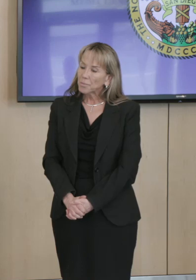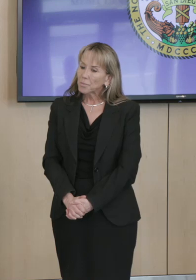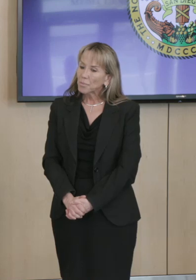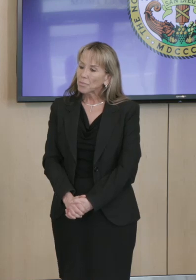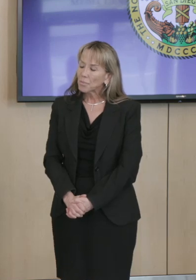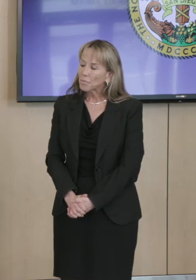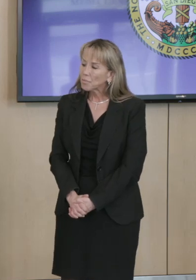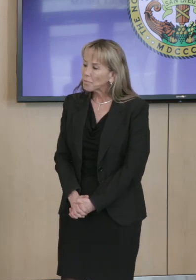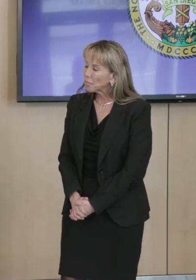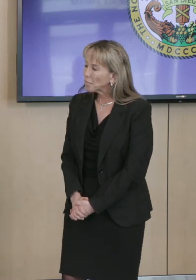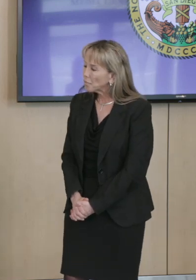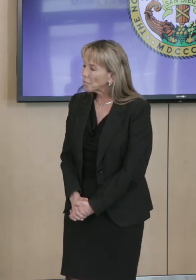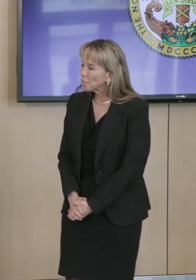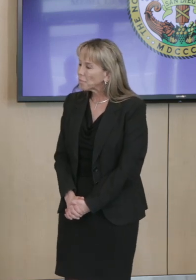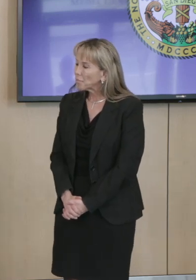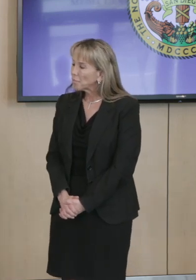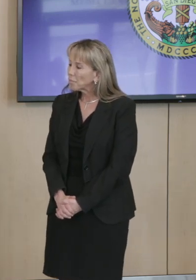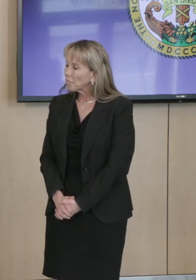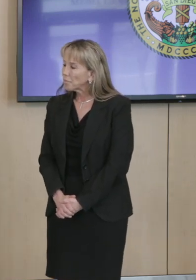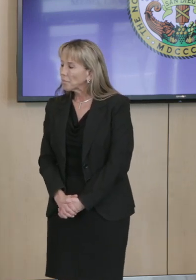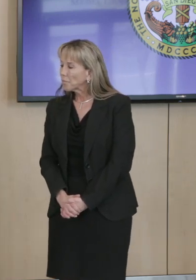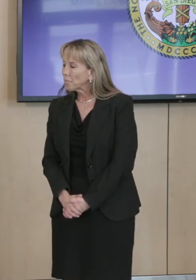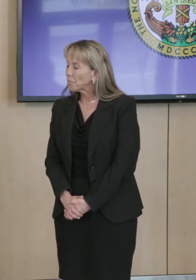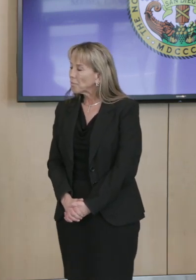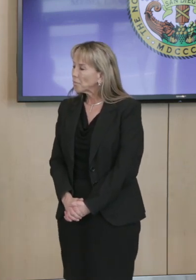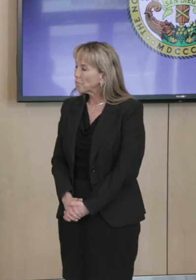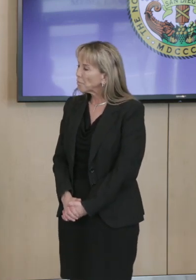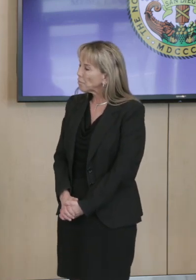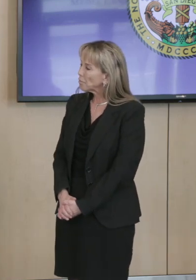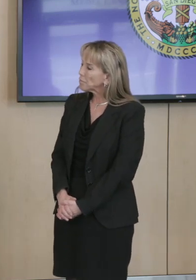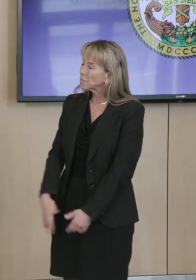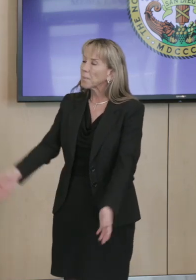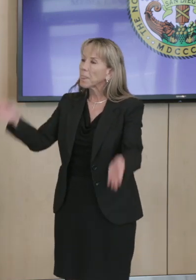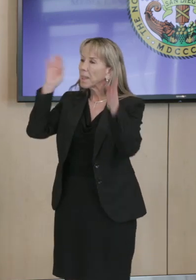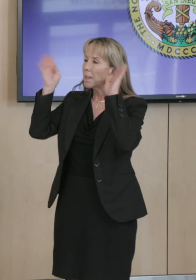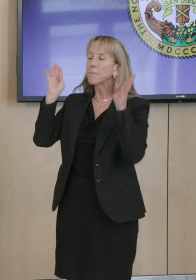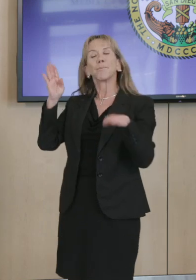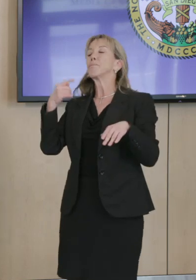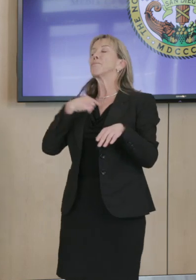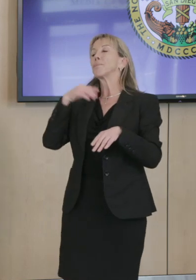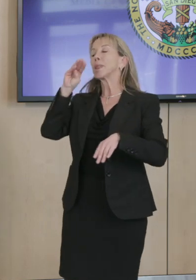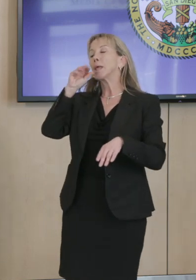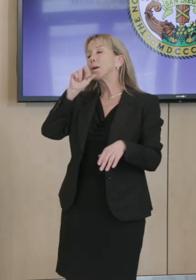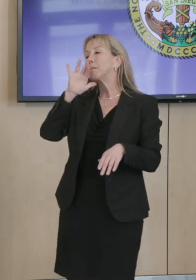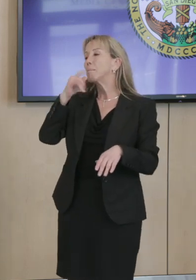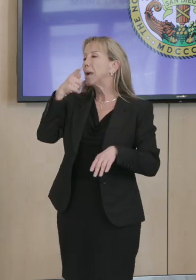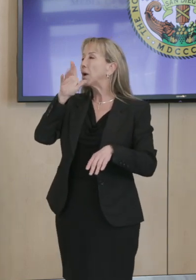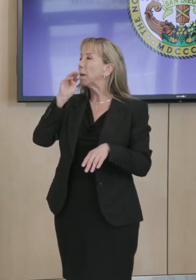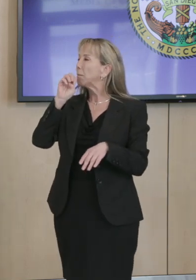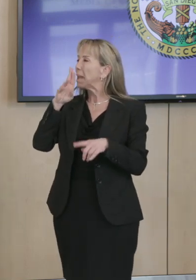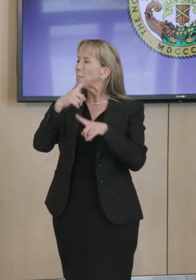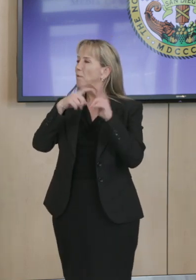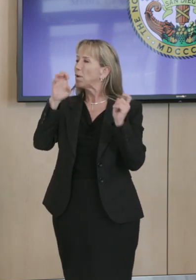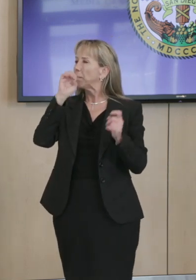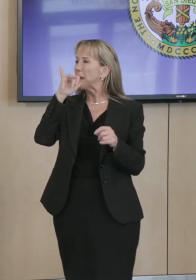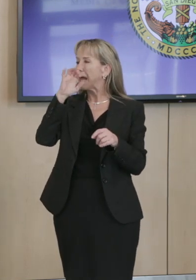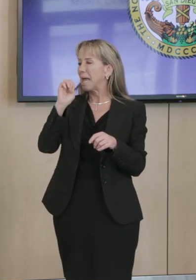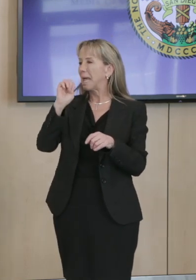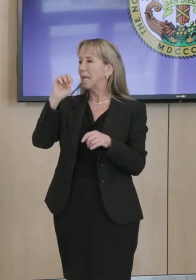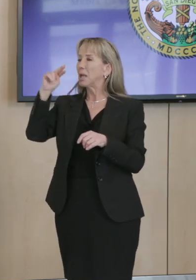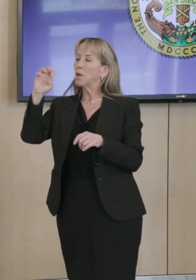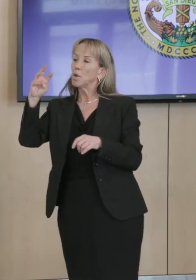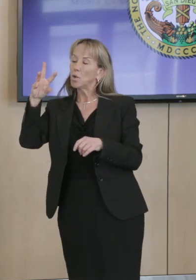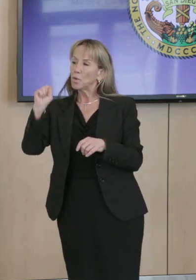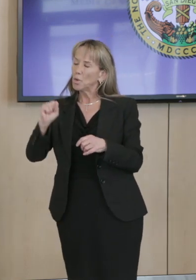Hi, caller. Go ahead and state your name, outlet, and question. Mary Plummer from iNewsSource. The family members